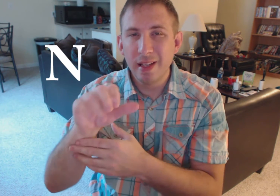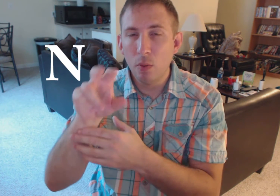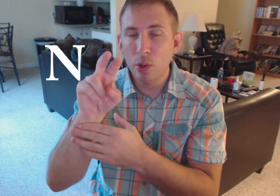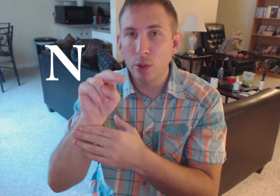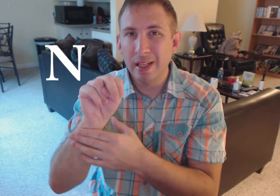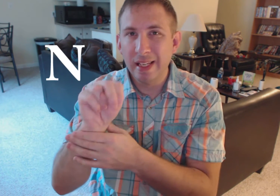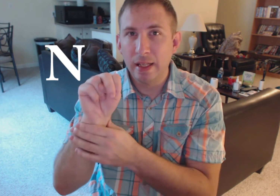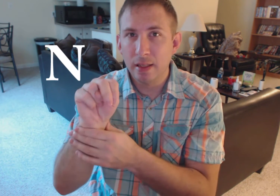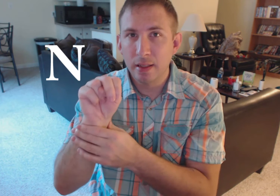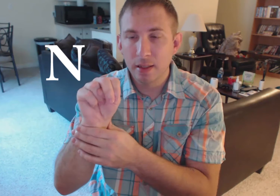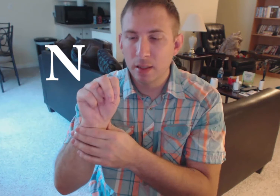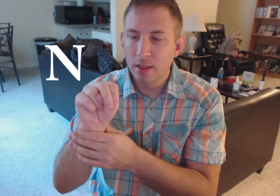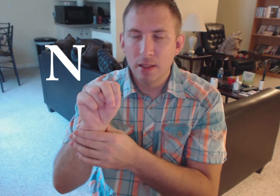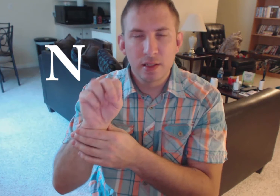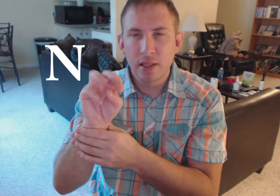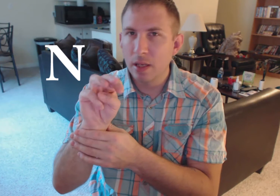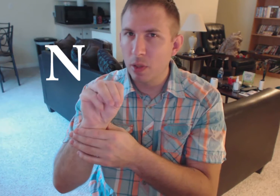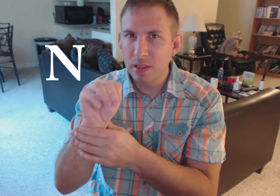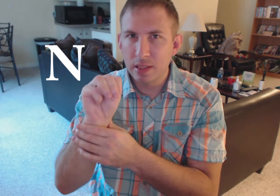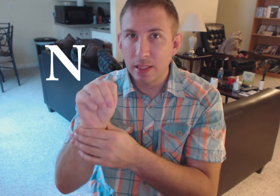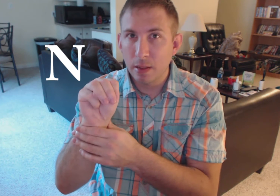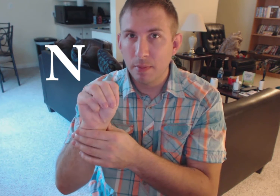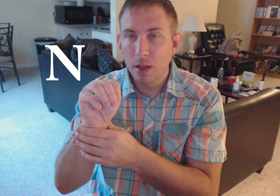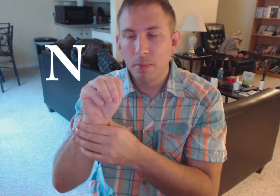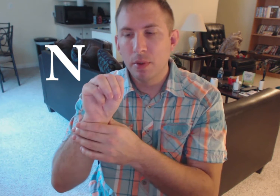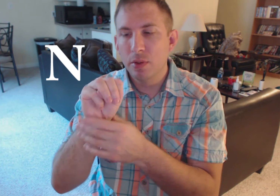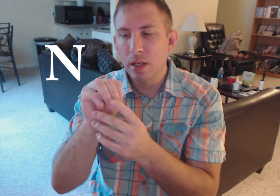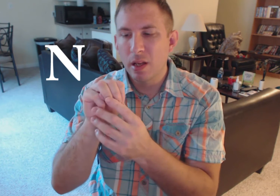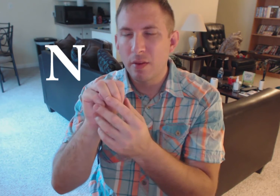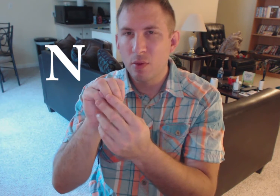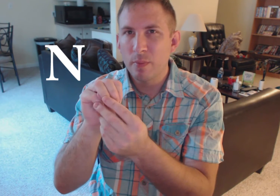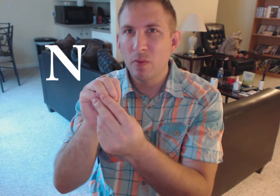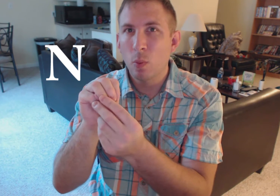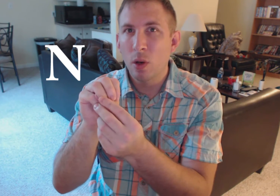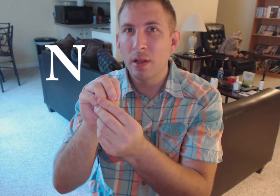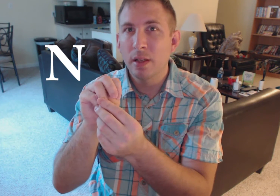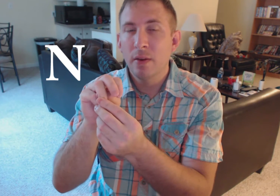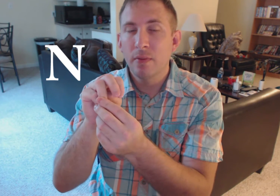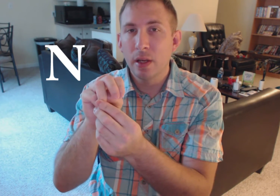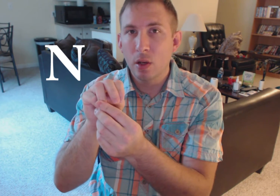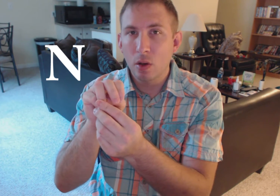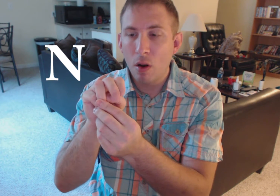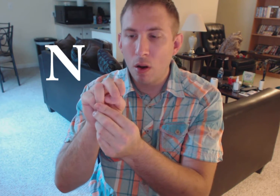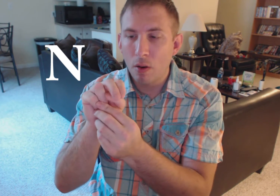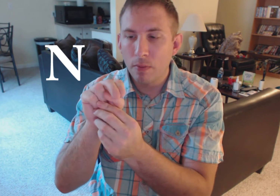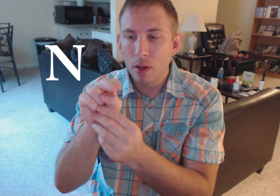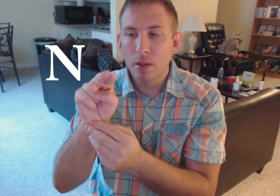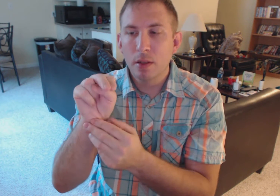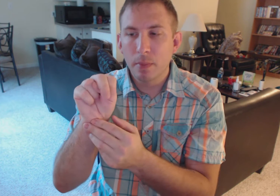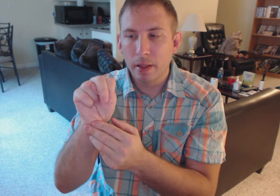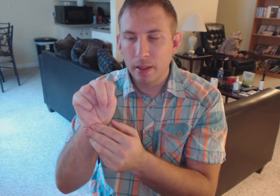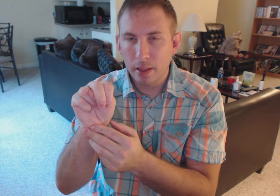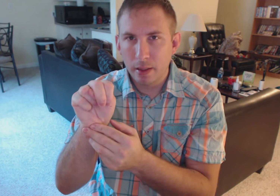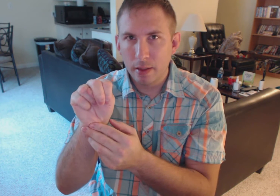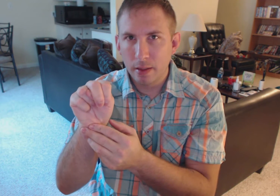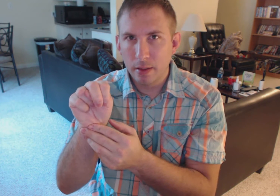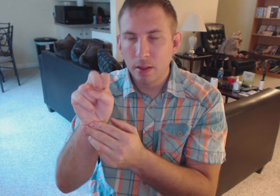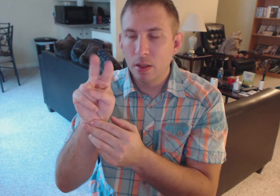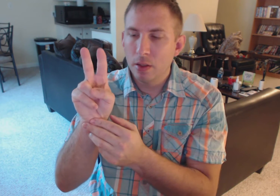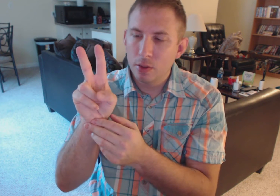Now we're doing an N. Same way as M, but you're gonna have to remove one finger off to make an N. You